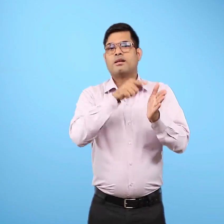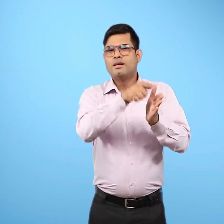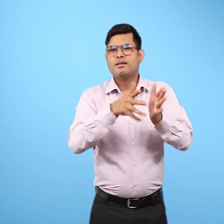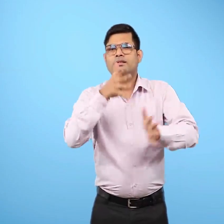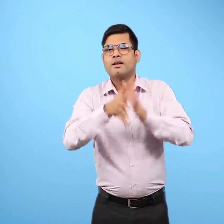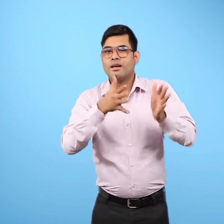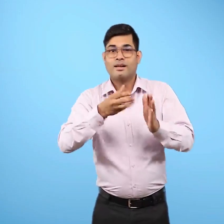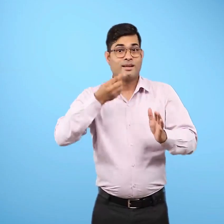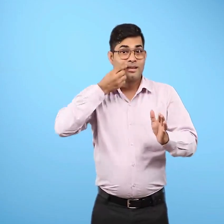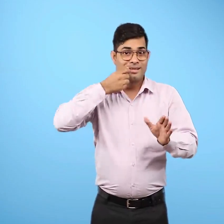A special cook.